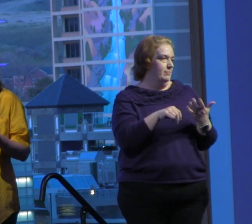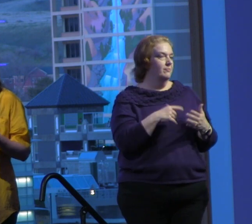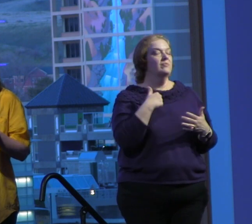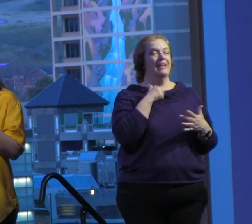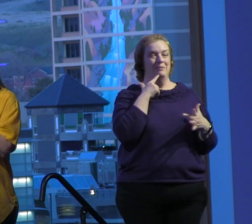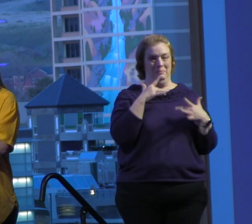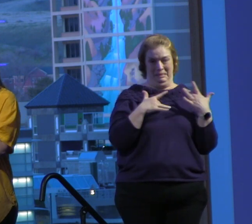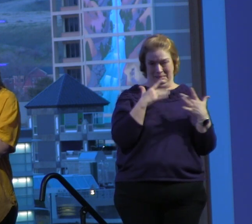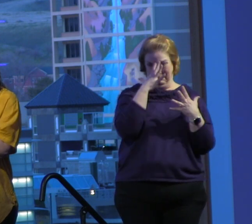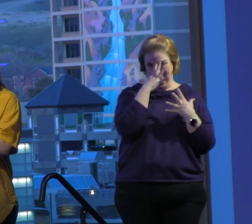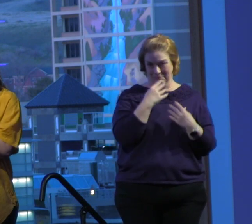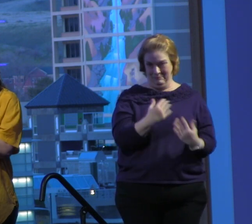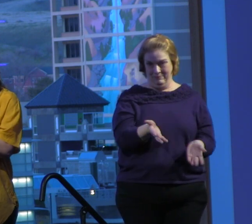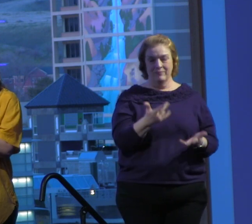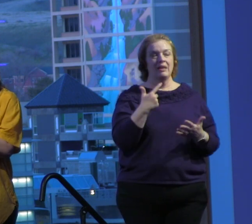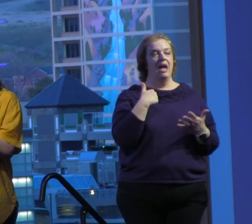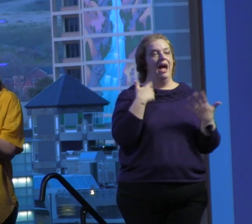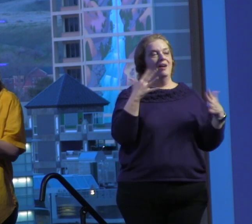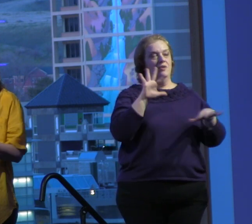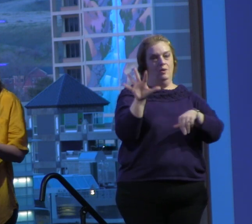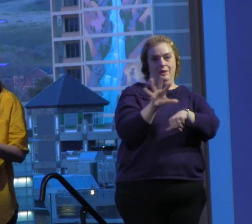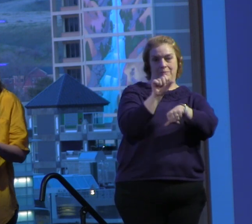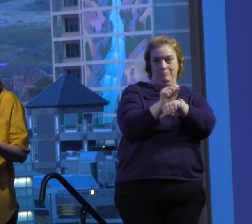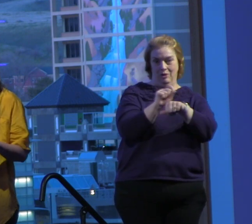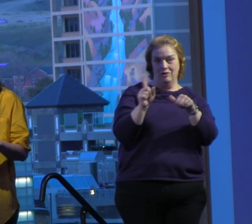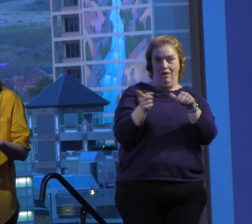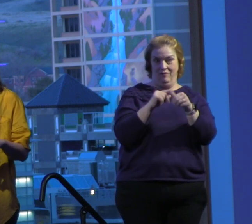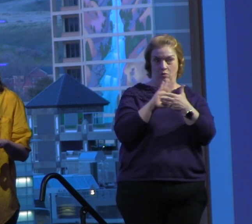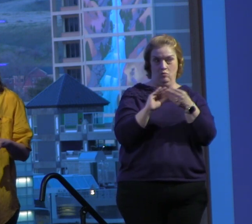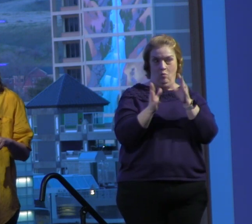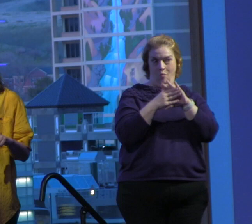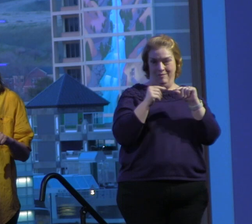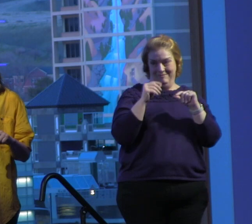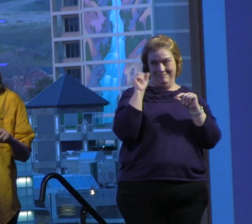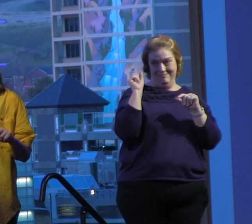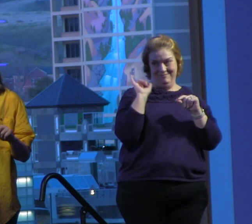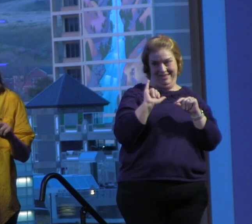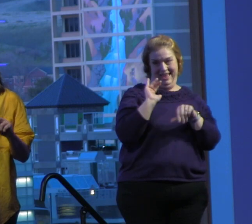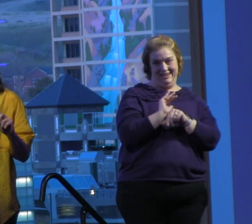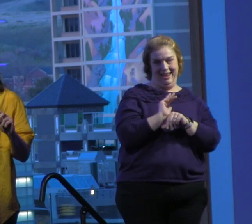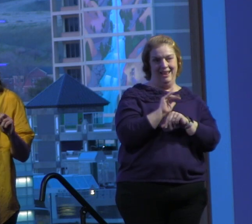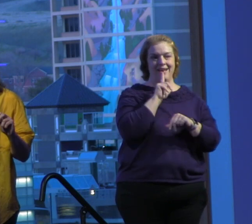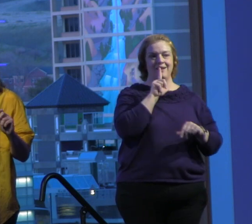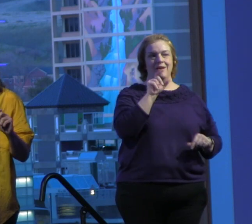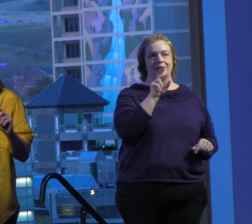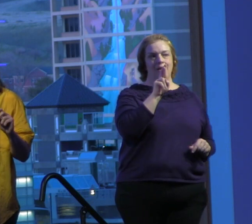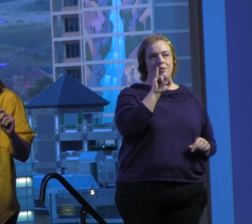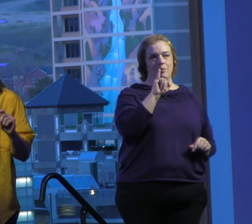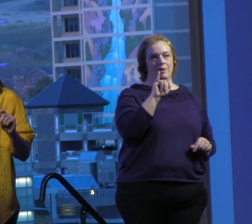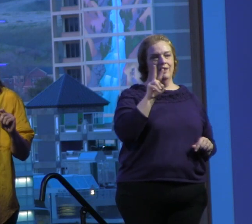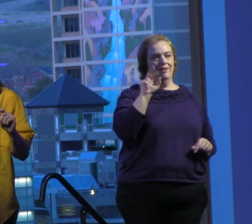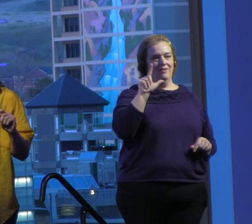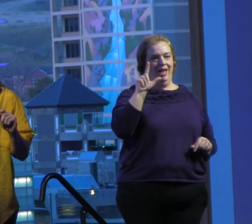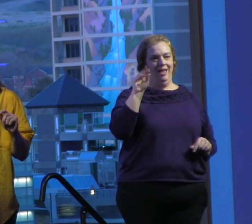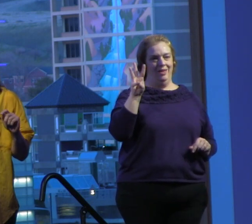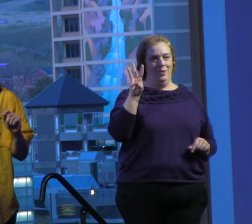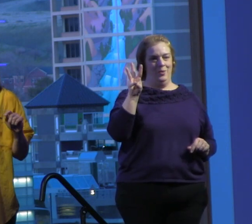that I have already booked our first storyteller for cool. that. Yeah, it's going to be Lori Vallow.